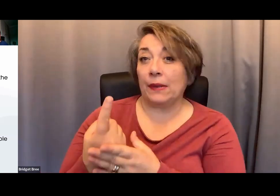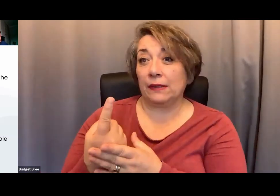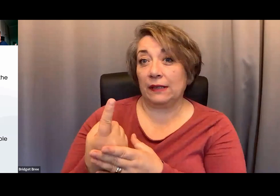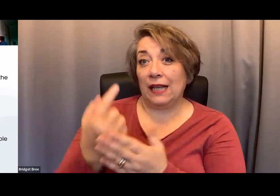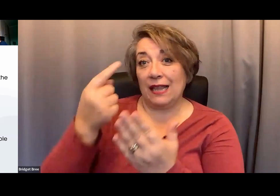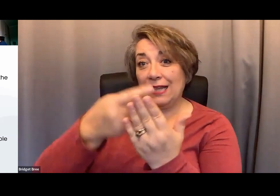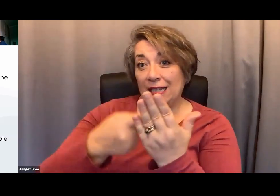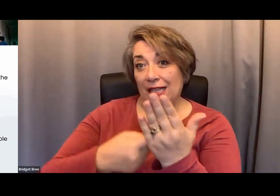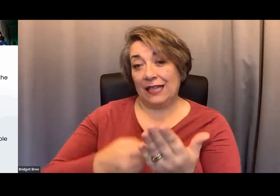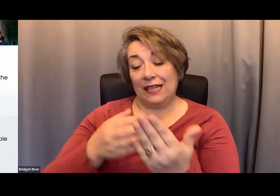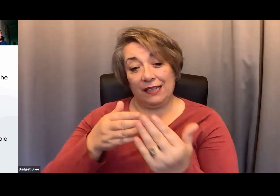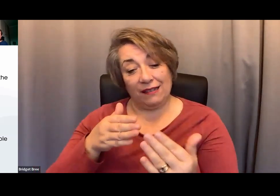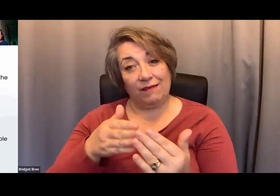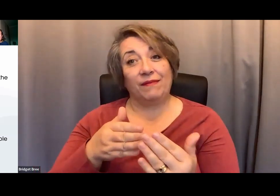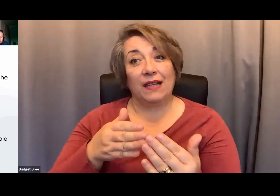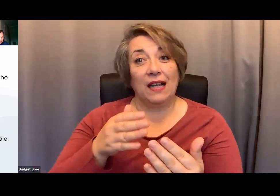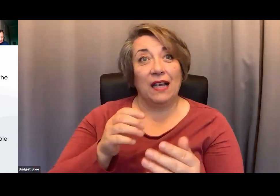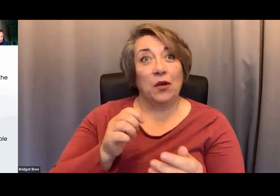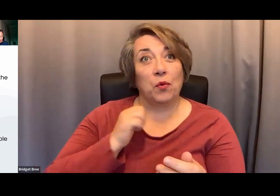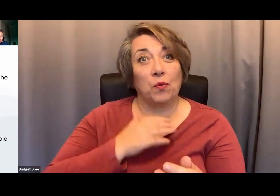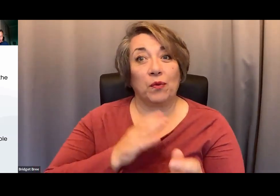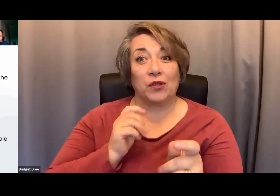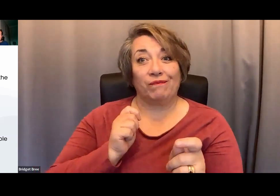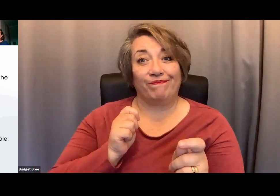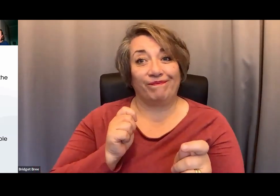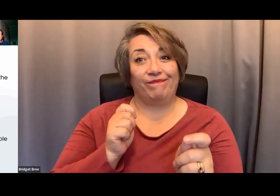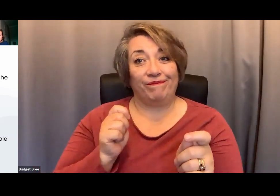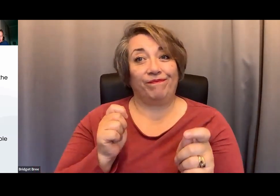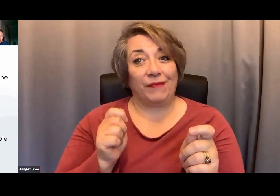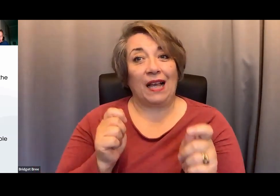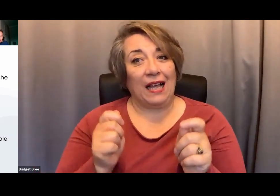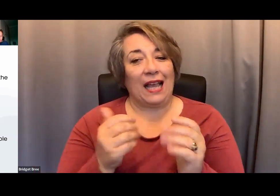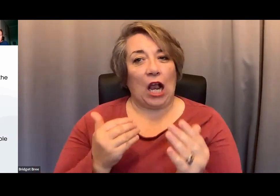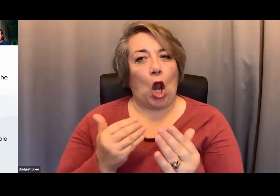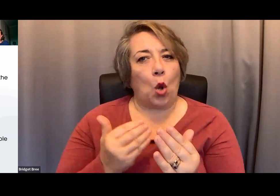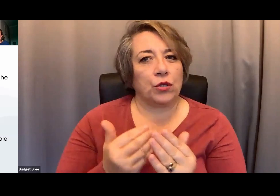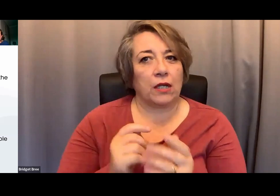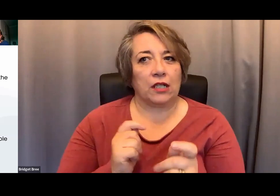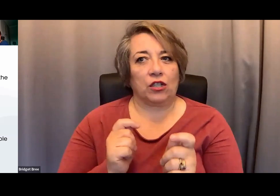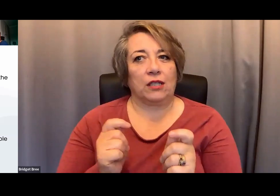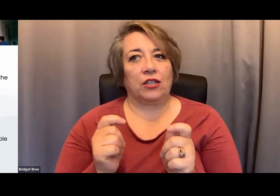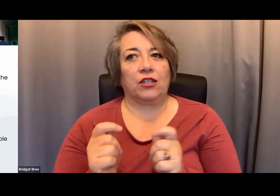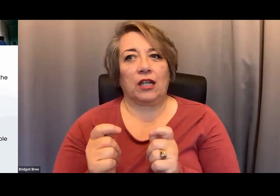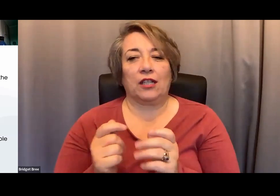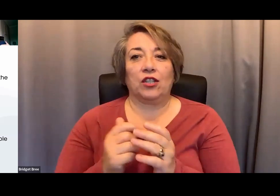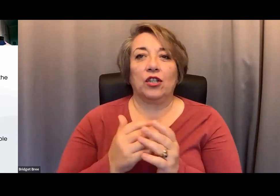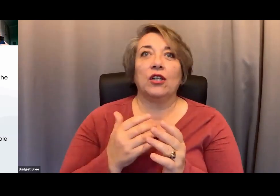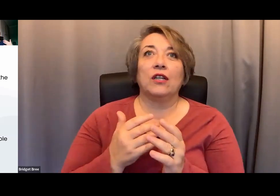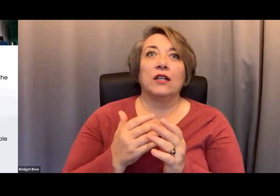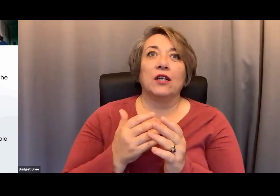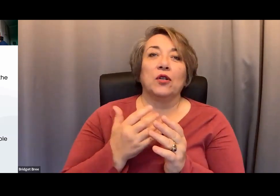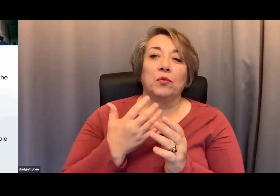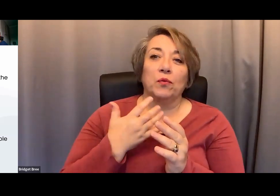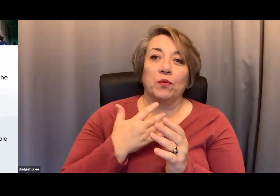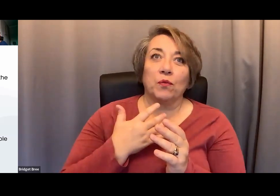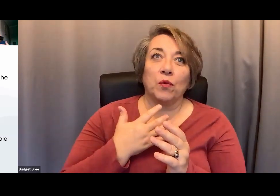to that whole system transformation and total shift in the way we view and design our economic processes so that they take